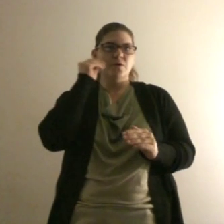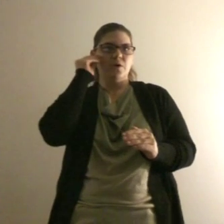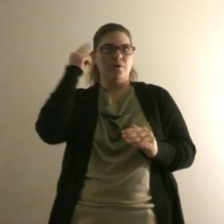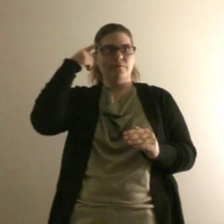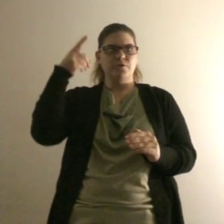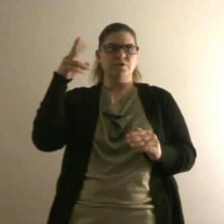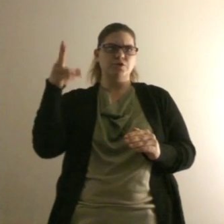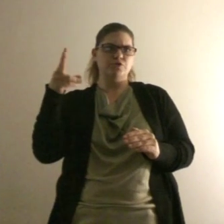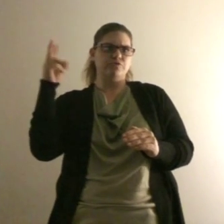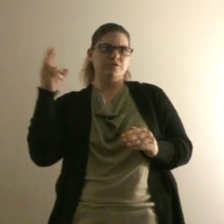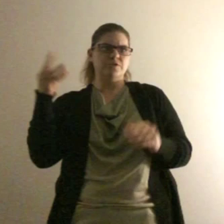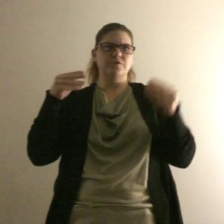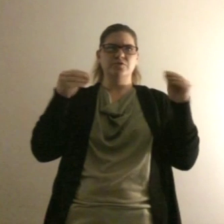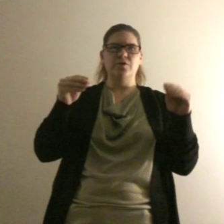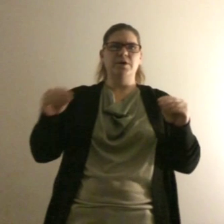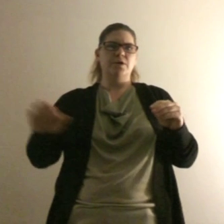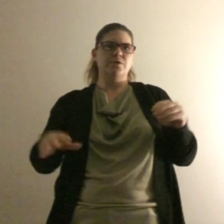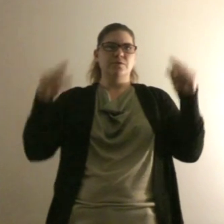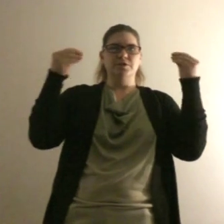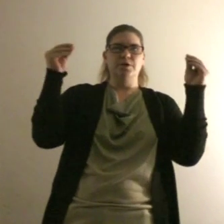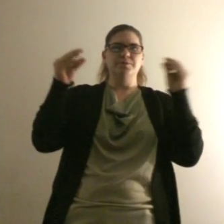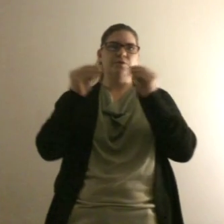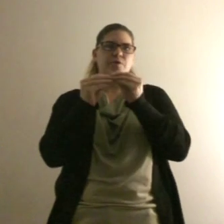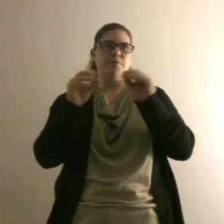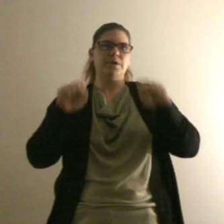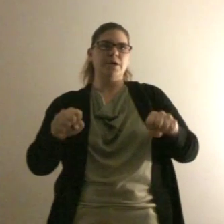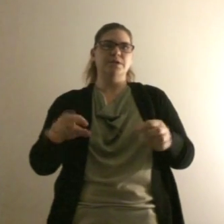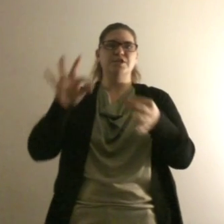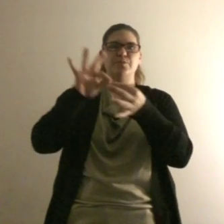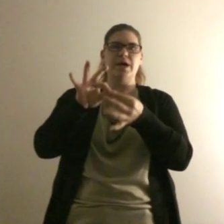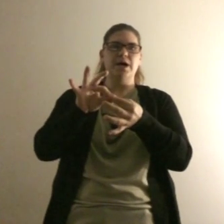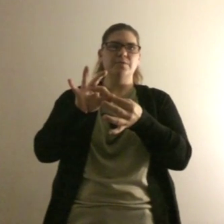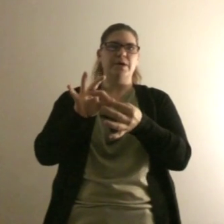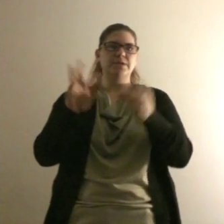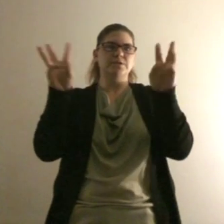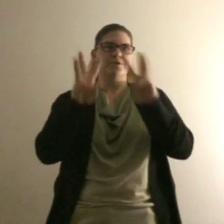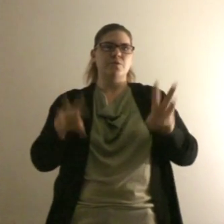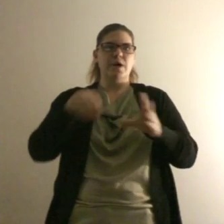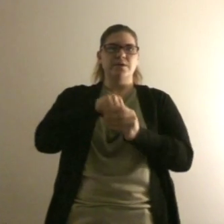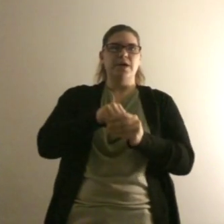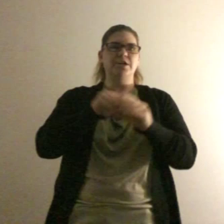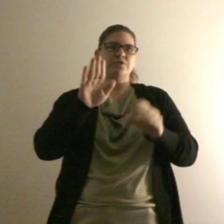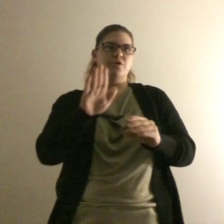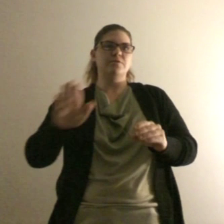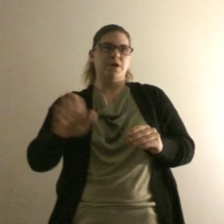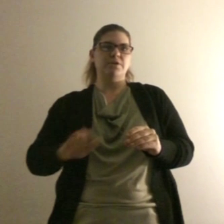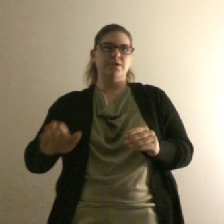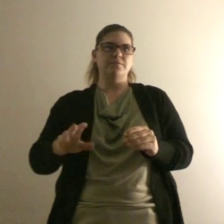2 reasons. Those sold at local shops are more likely to be acclimated to the weather in your area.